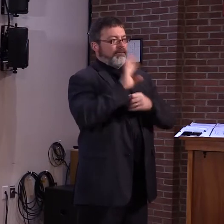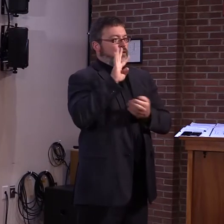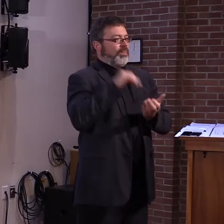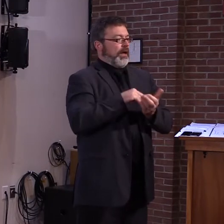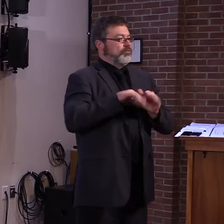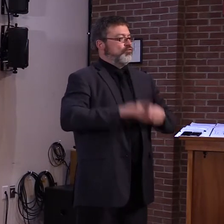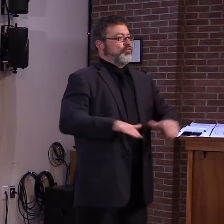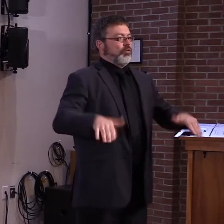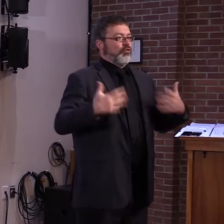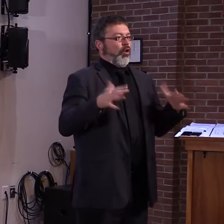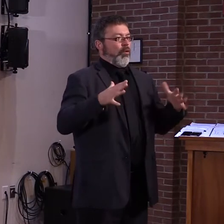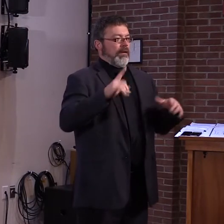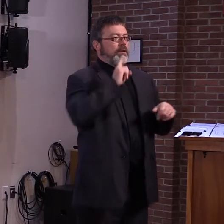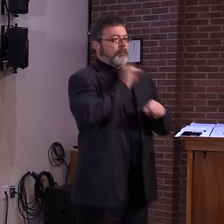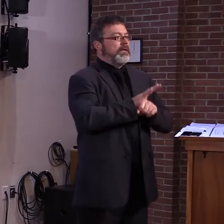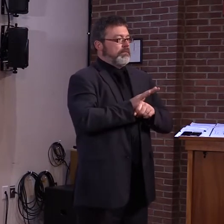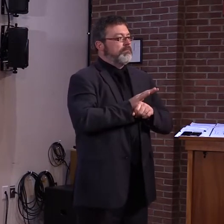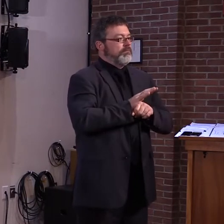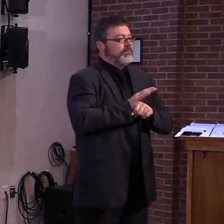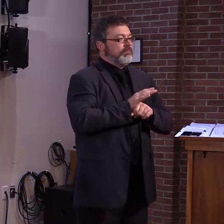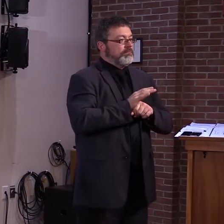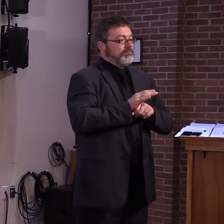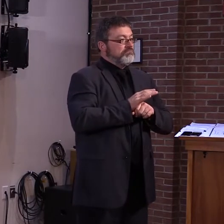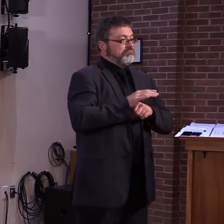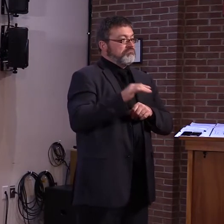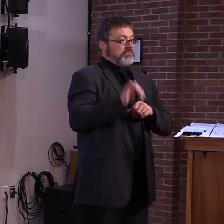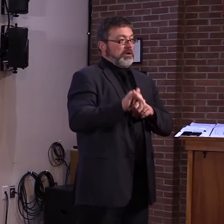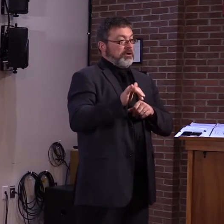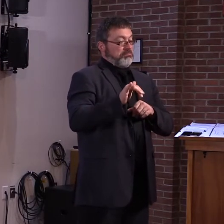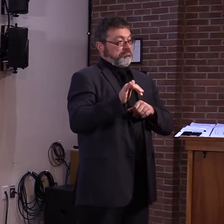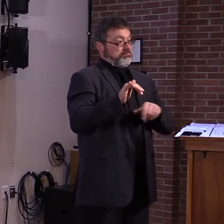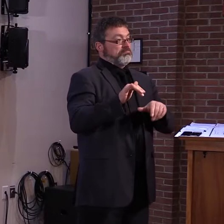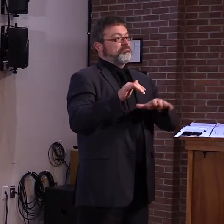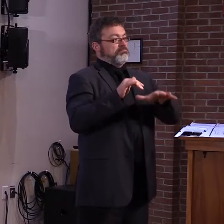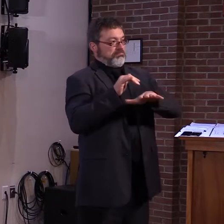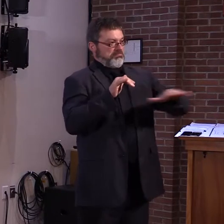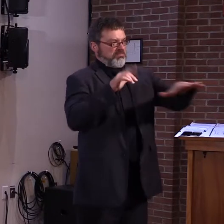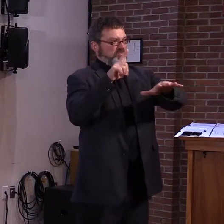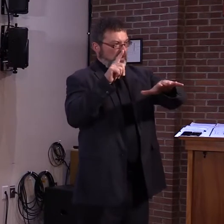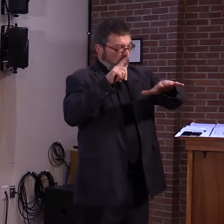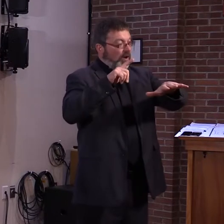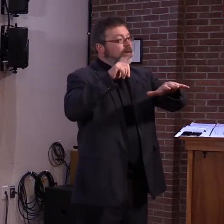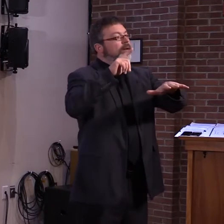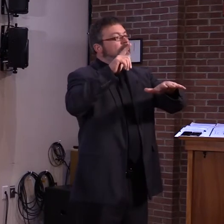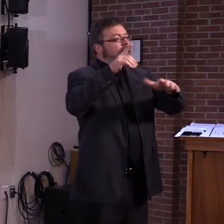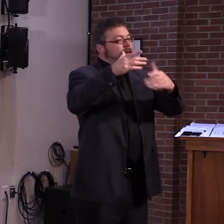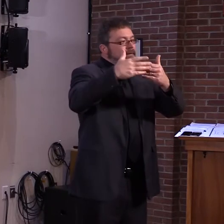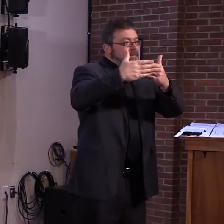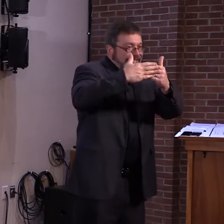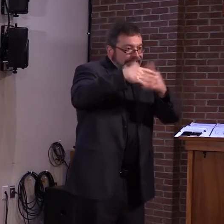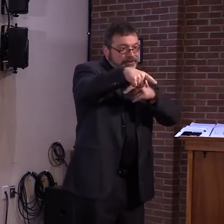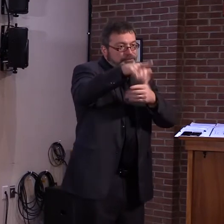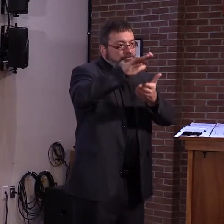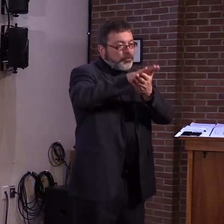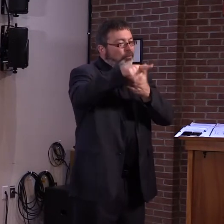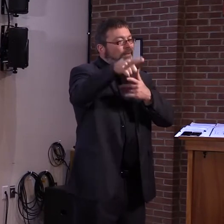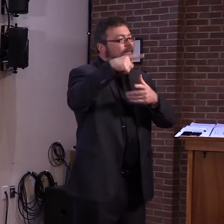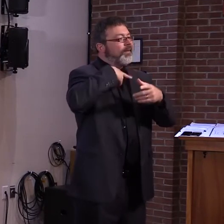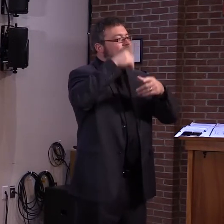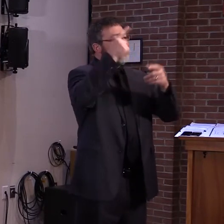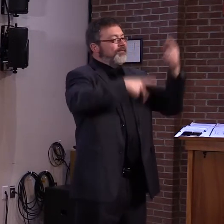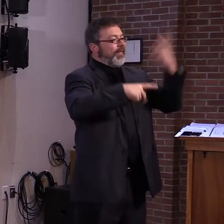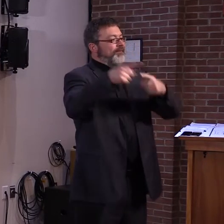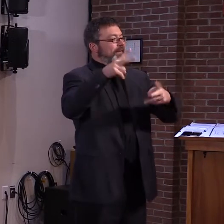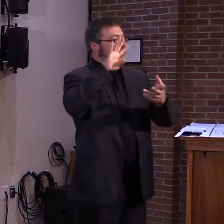school districts that have split schedules for attendance. The first week of school, 17 hubs report that they will